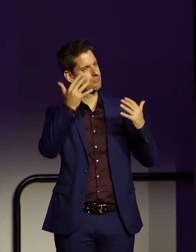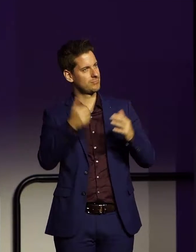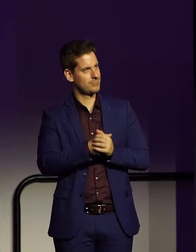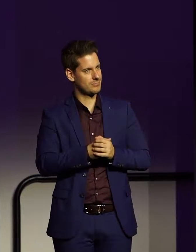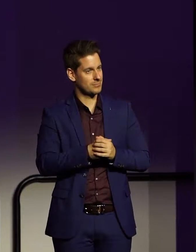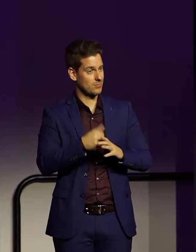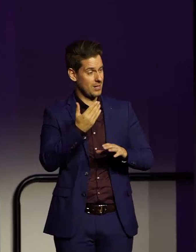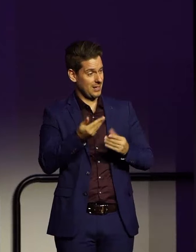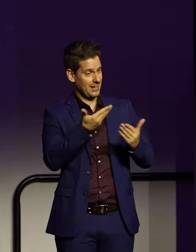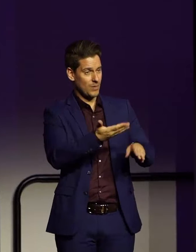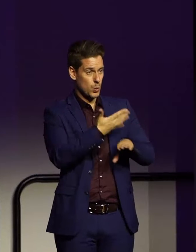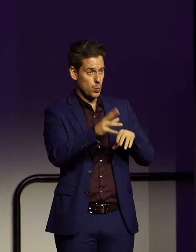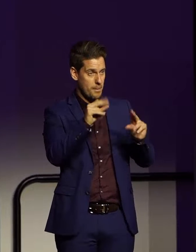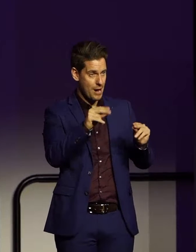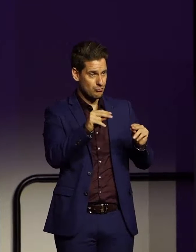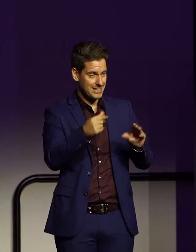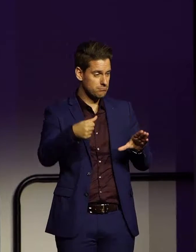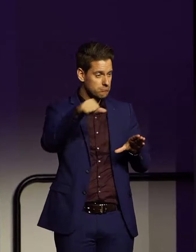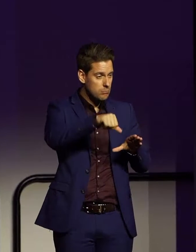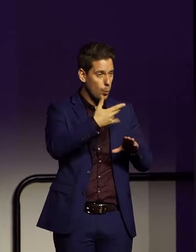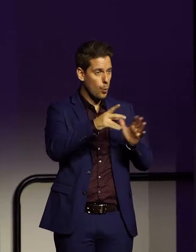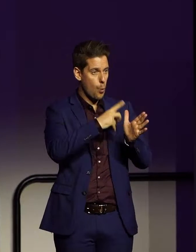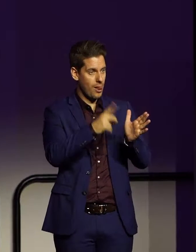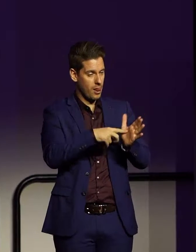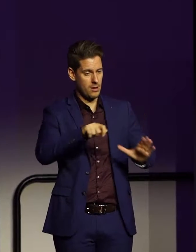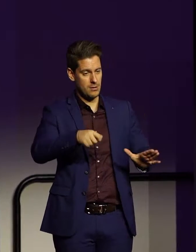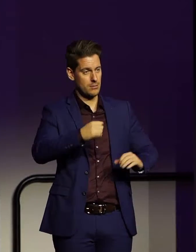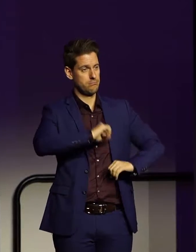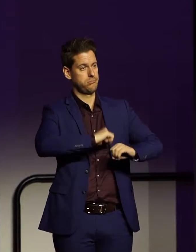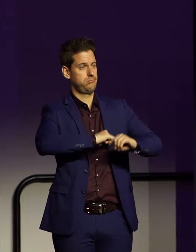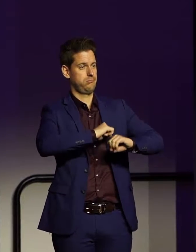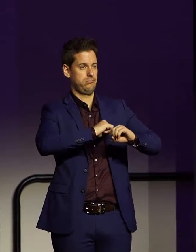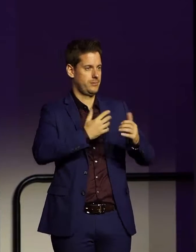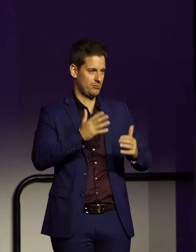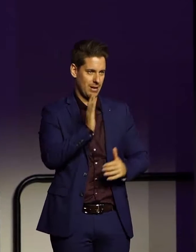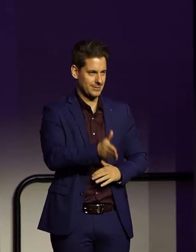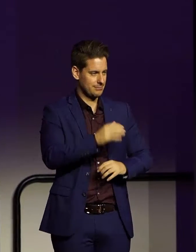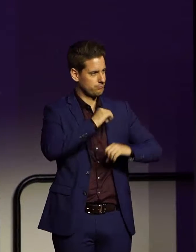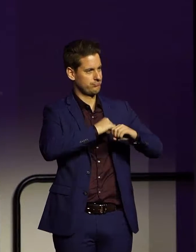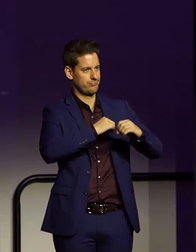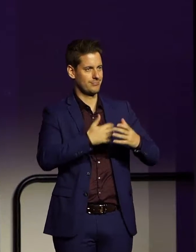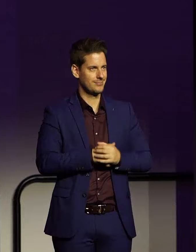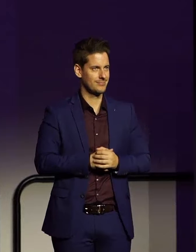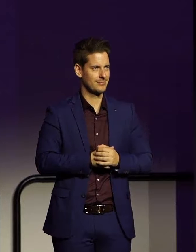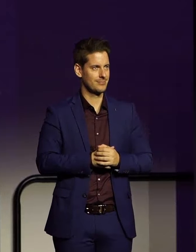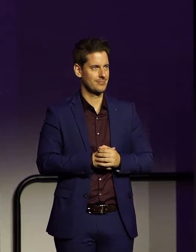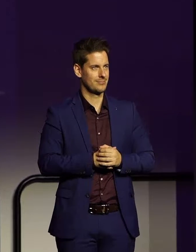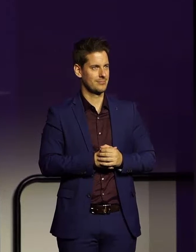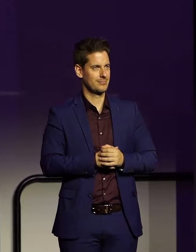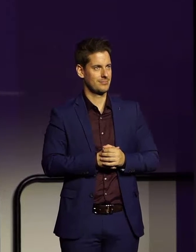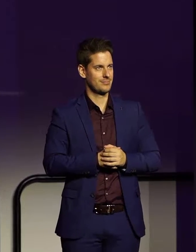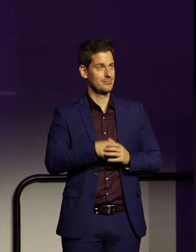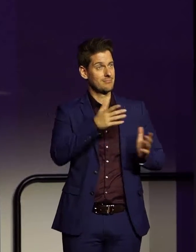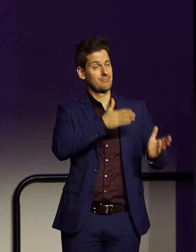With a new battery and some new oil, the Wombat starts first time. It's trucked to Komatsu's head